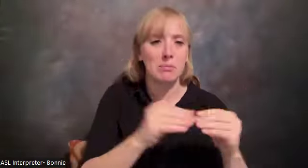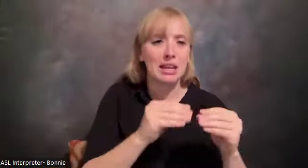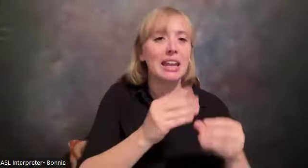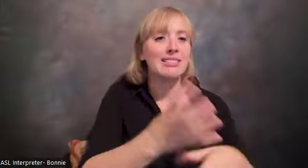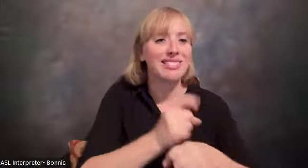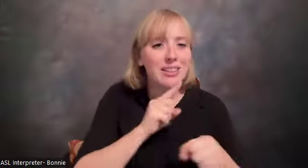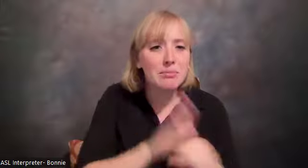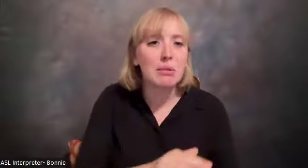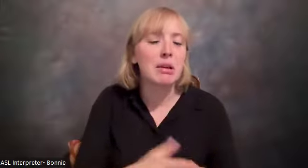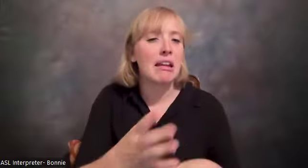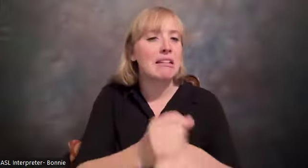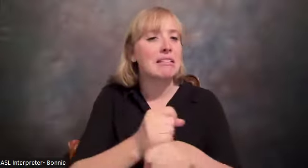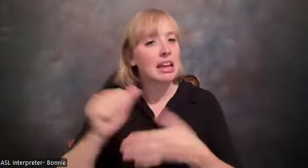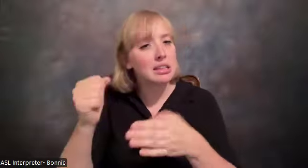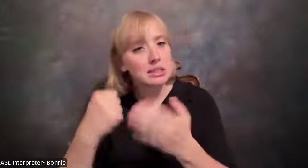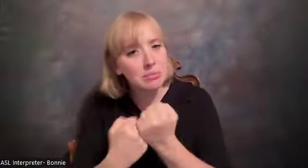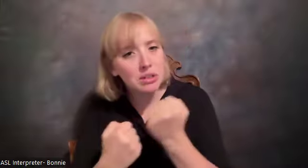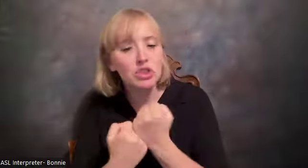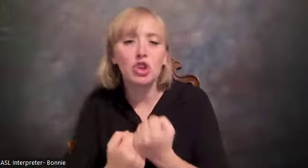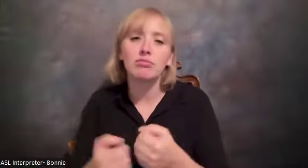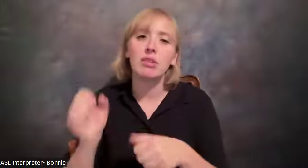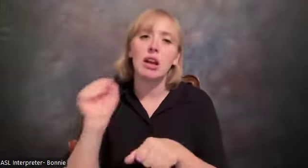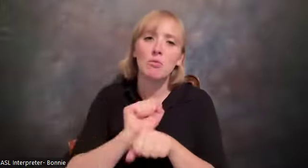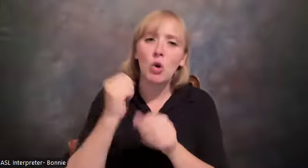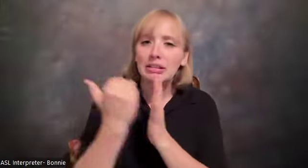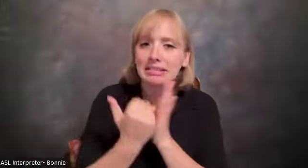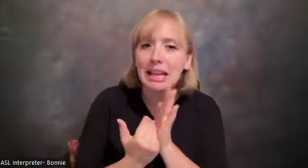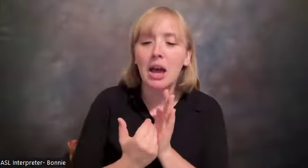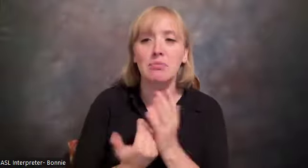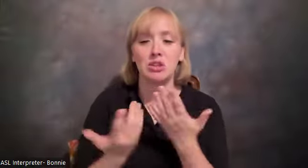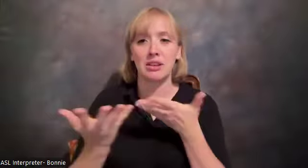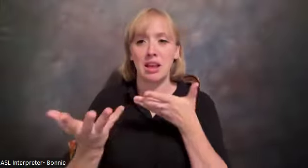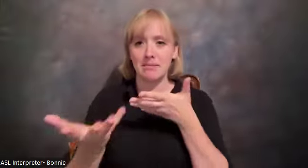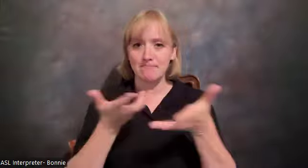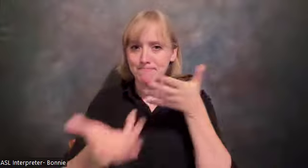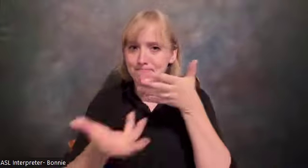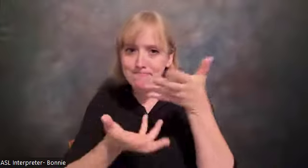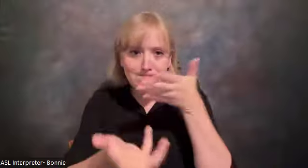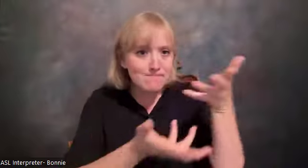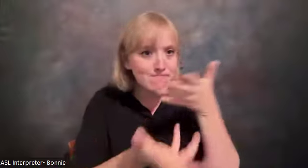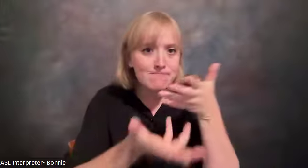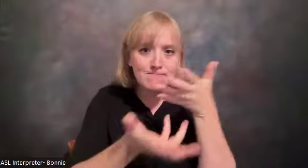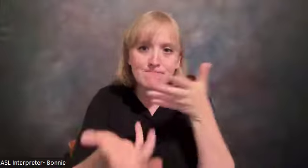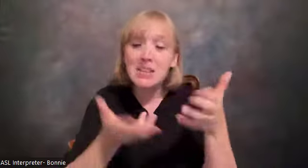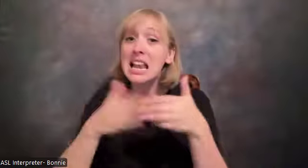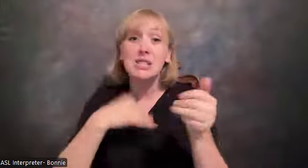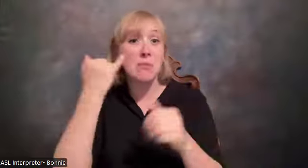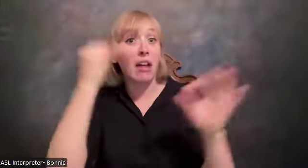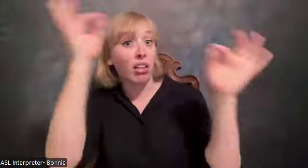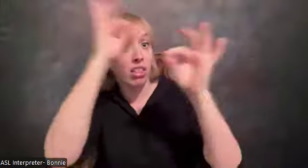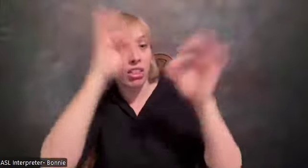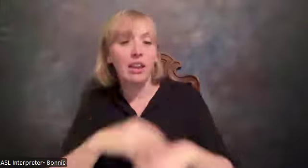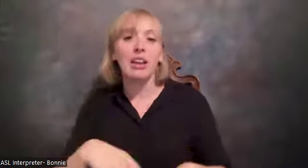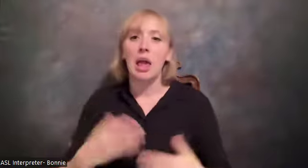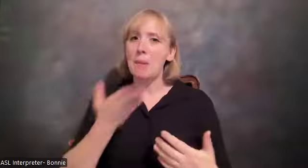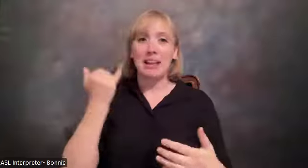a sponsor, work steps, learn to work with others, whether you think you know what you're doing or not, especially if you feel like you don't know what you're doing.